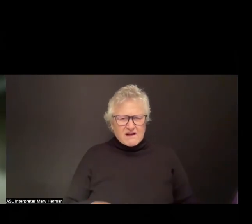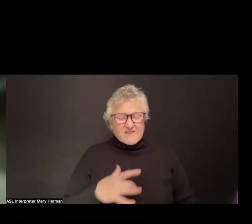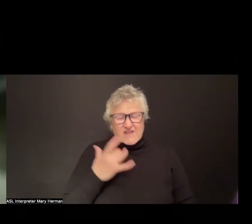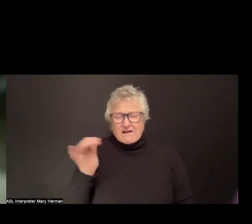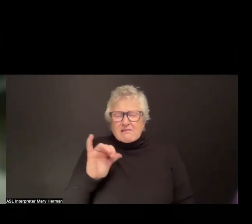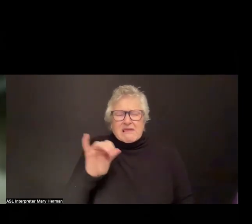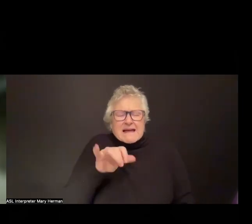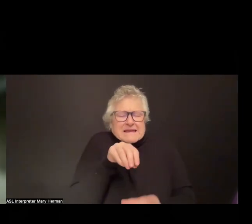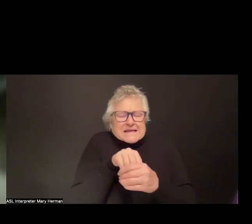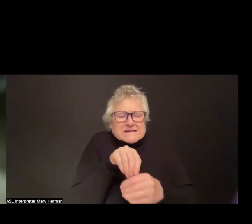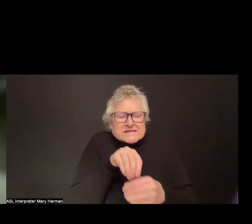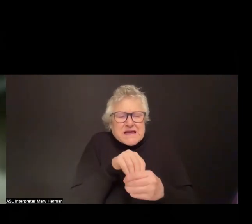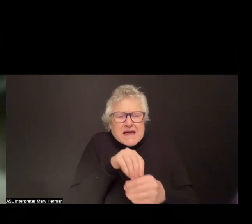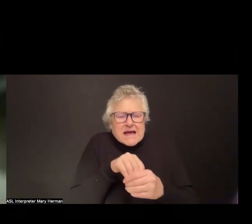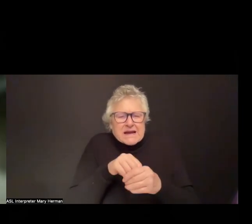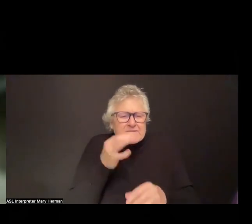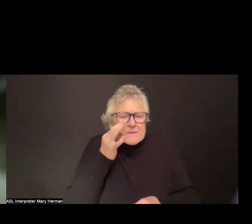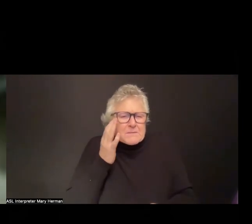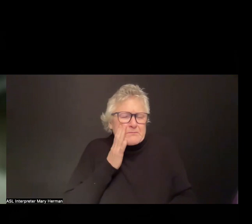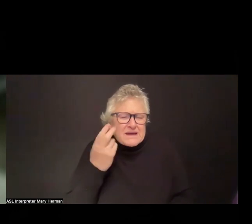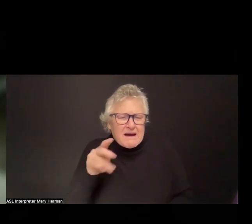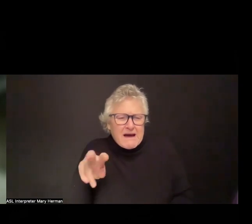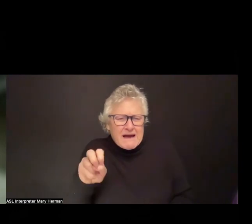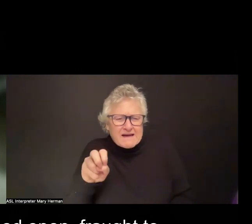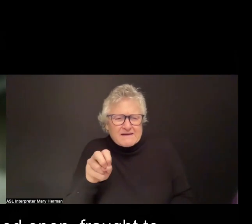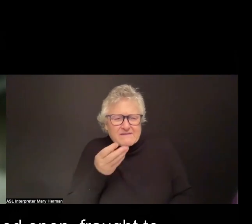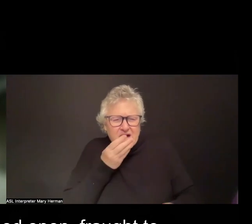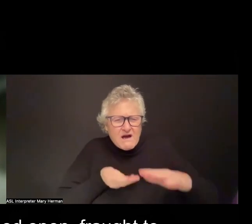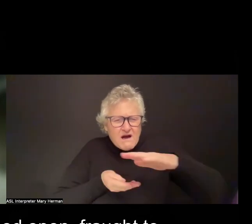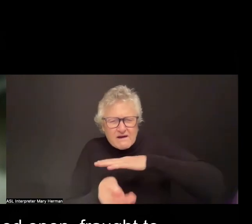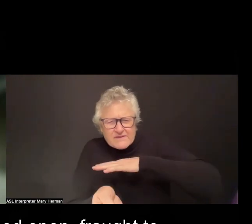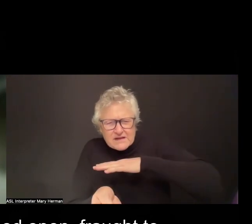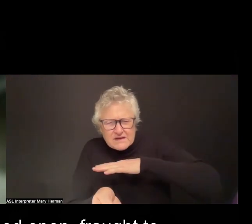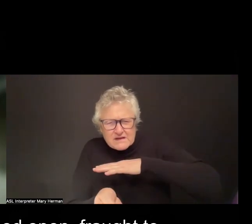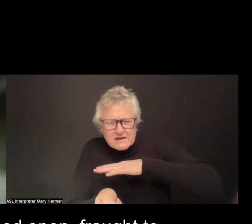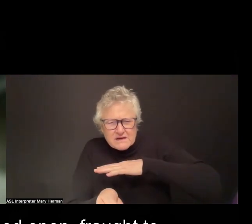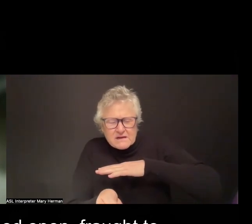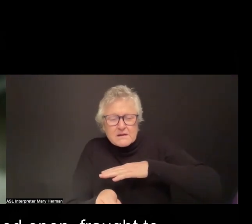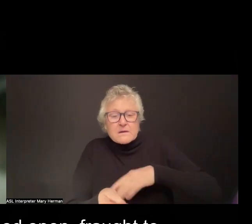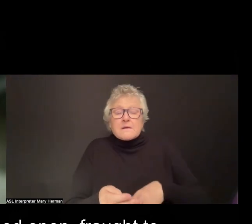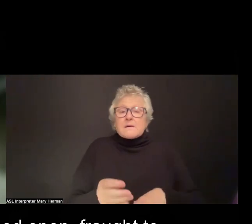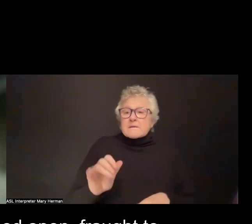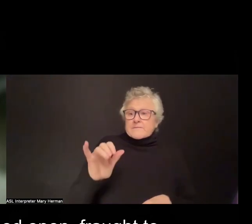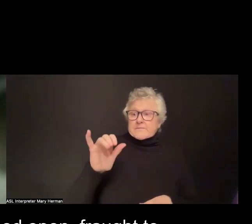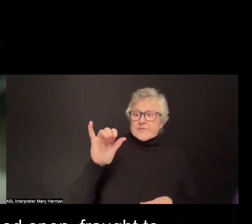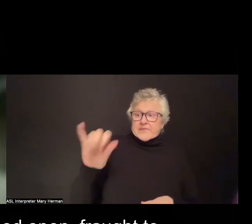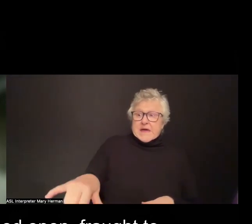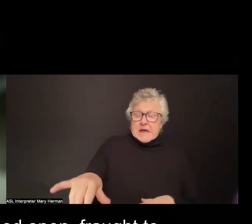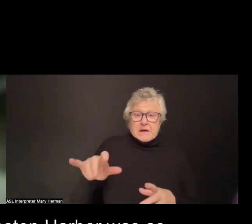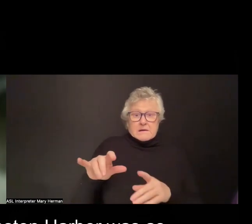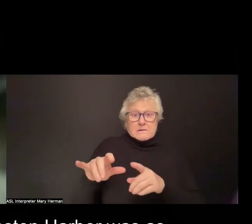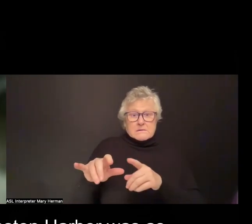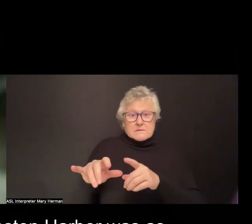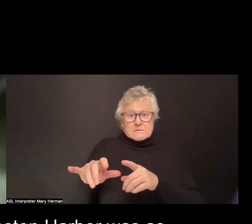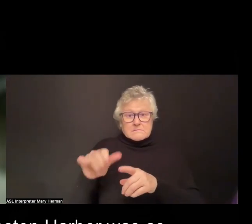oven. The sand on the floor was hot underfoot. The front door stood open, propped to catch any whisper of a passing breeze,